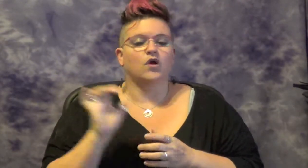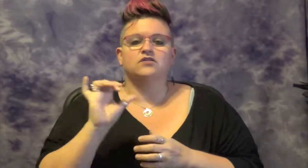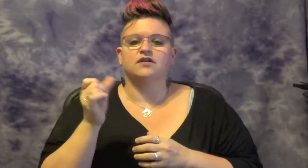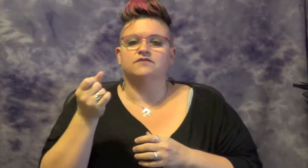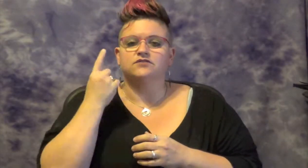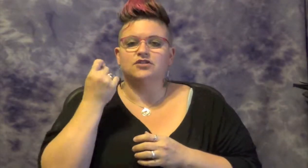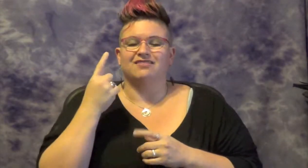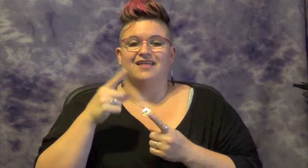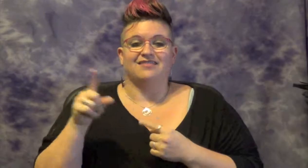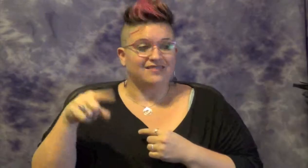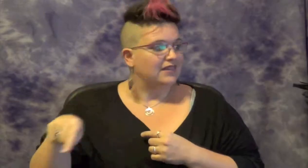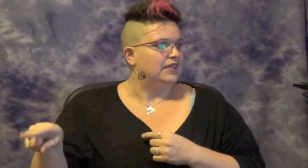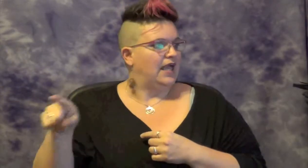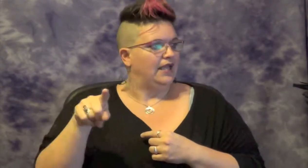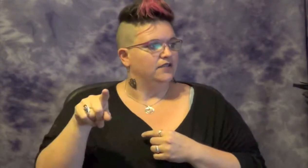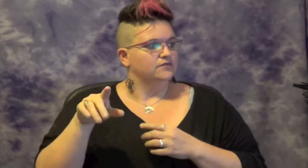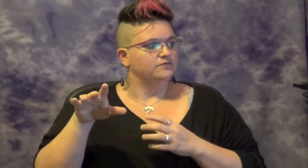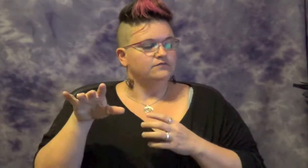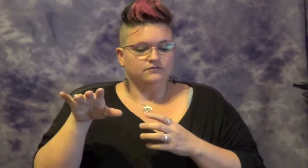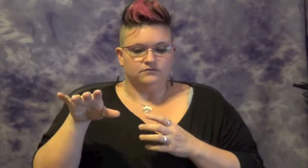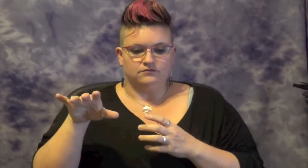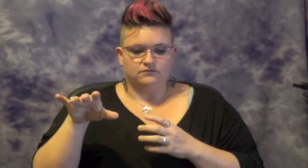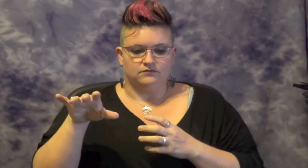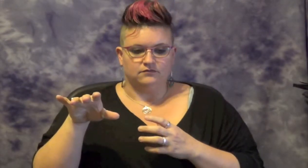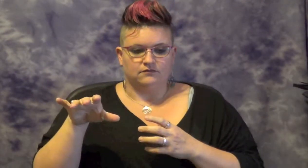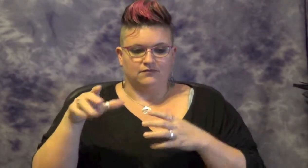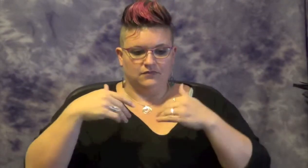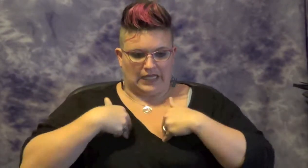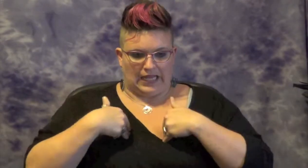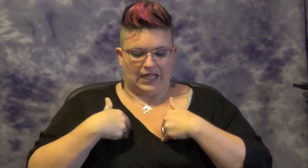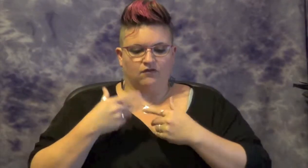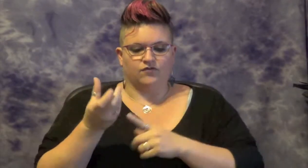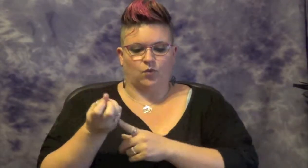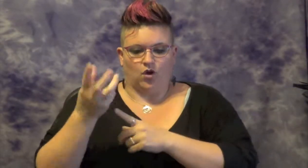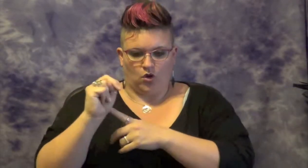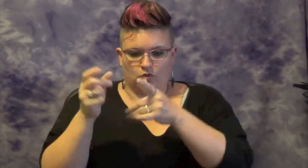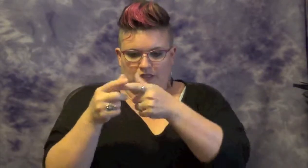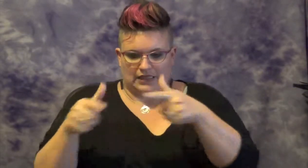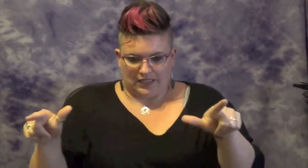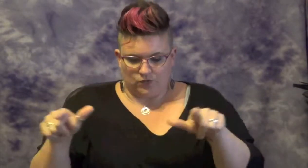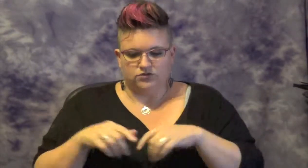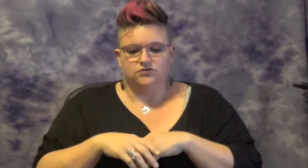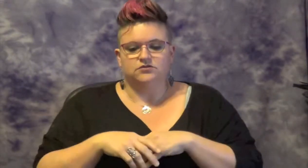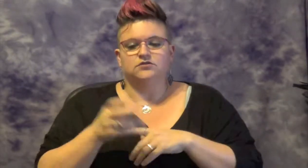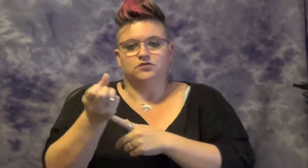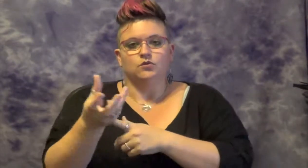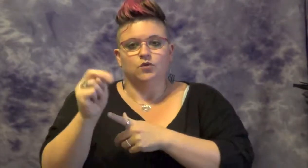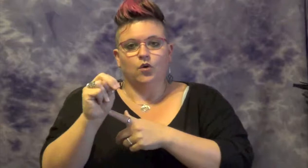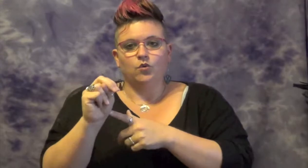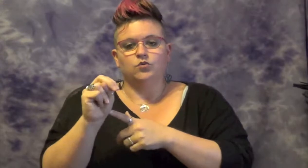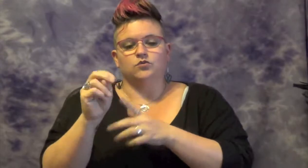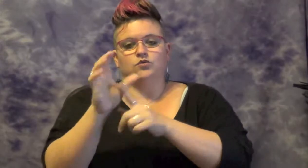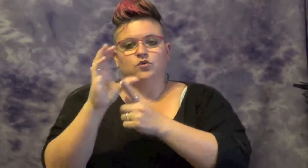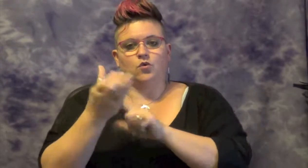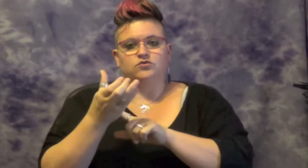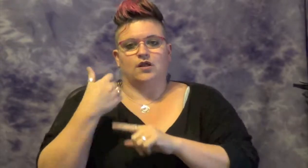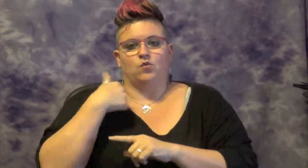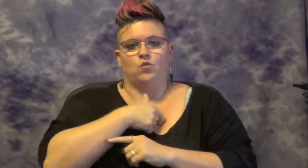and we have to understand ours as well as recognize other people's. We have to realize that they do have their own language and their